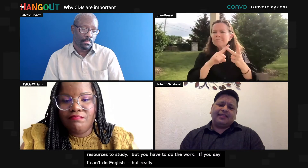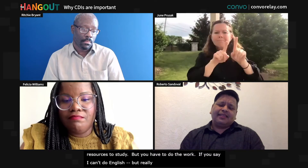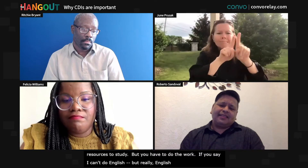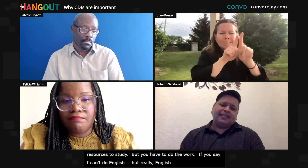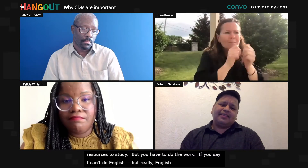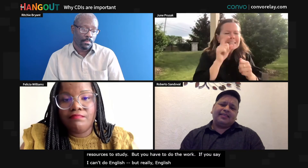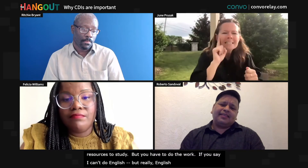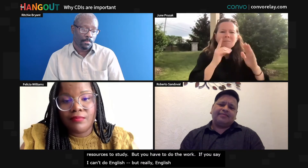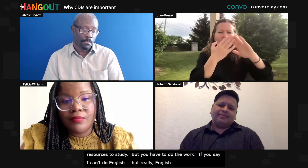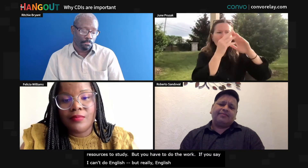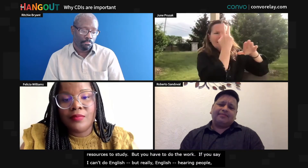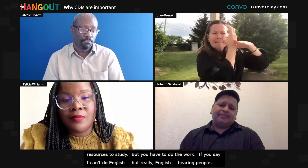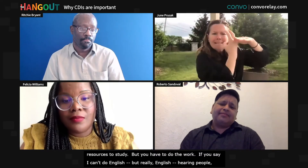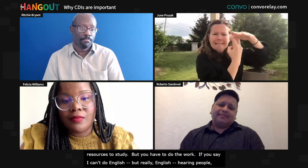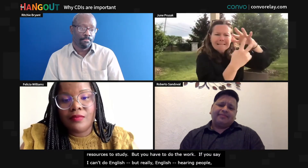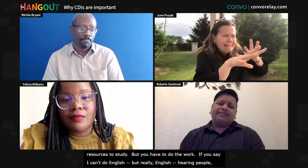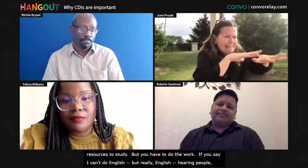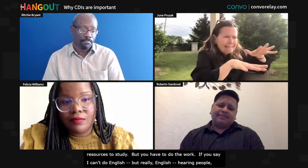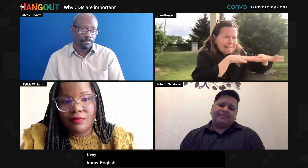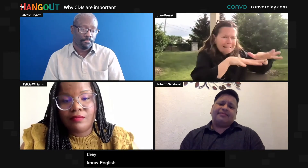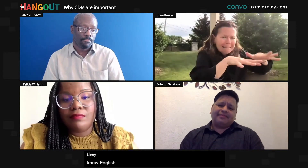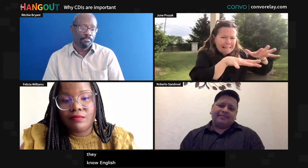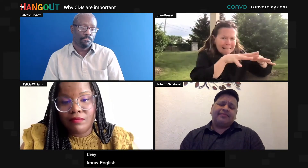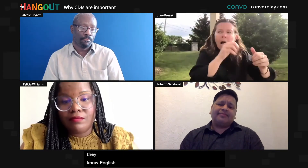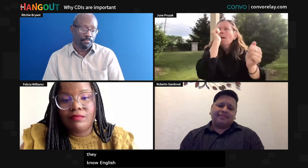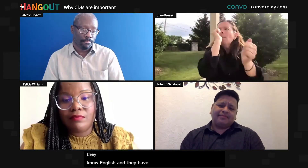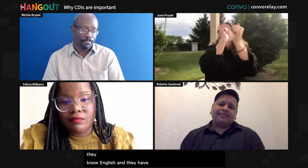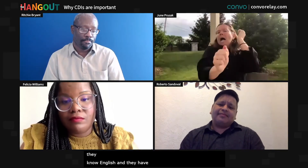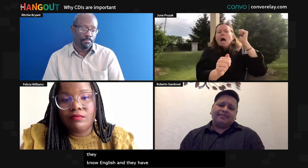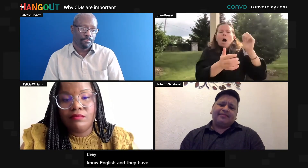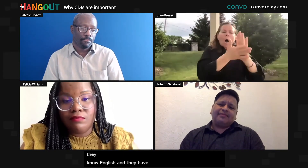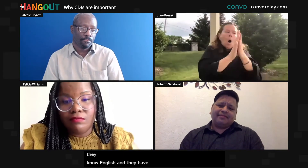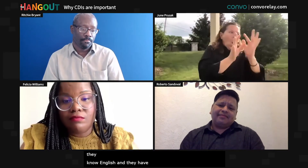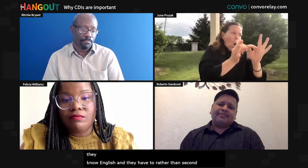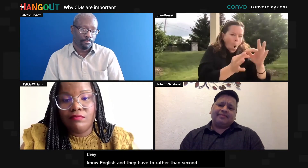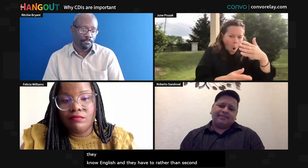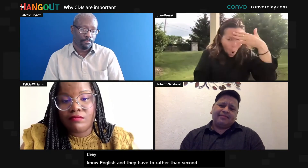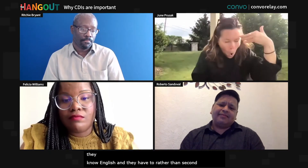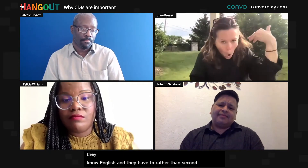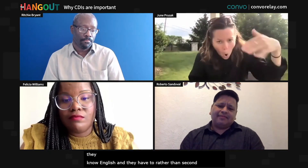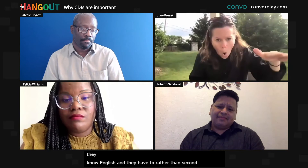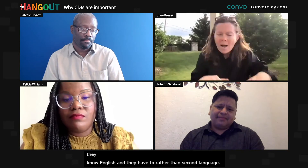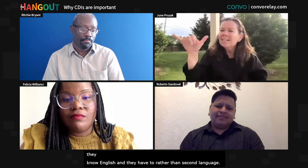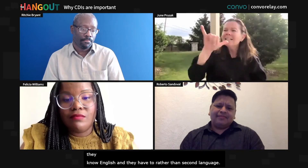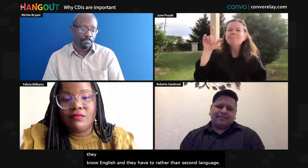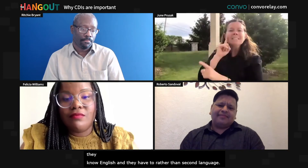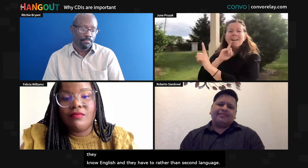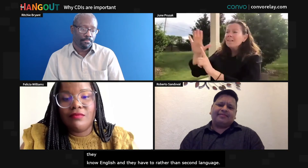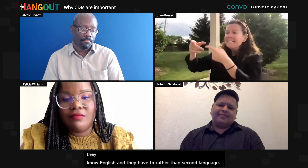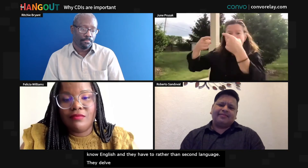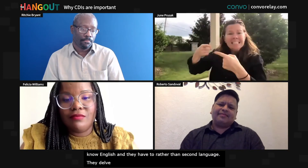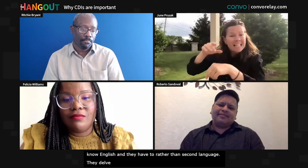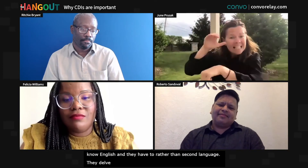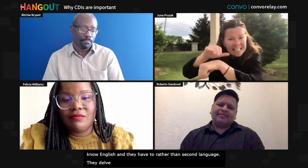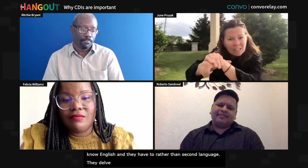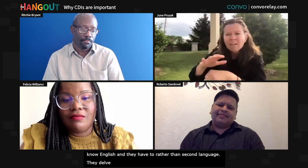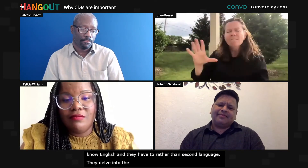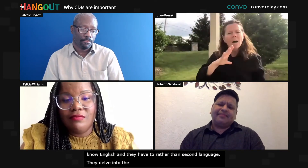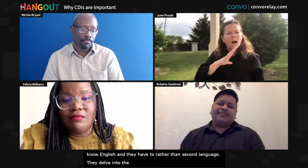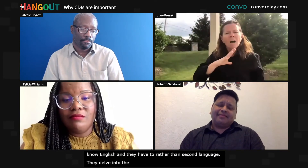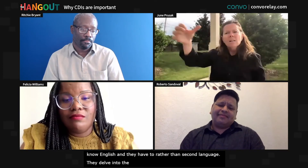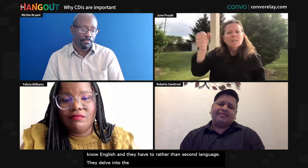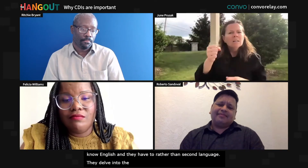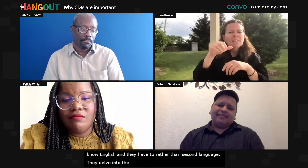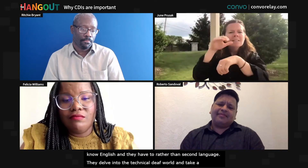know English and they have to learn a second language, but they delve into the deaf world and then they take a test to